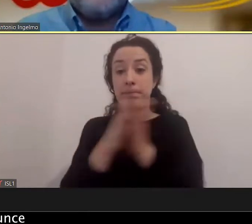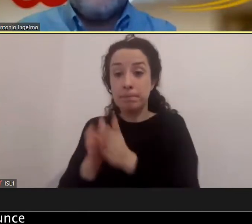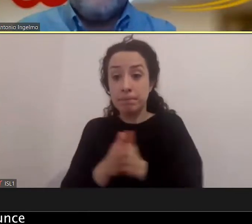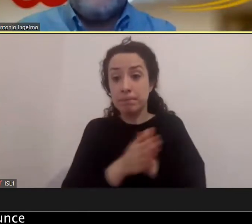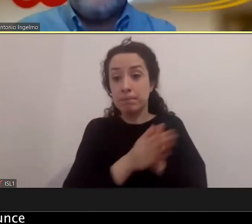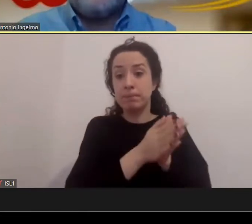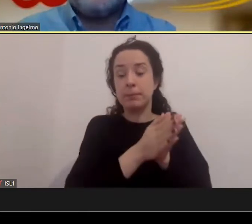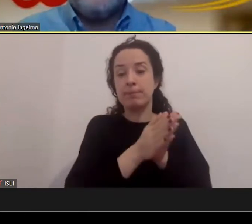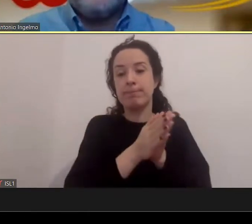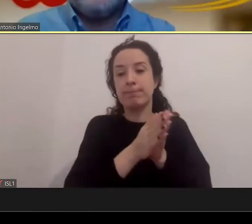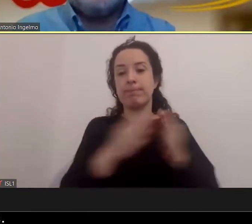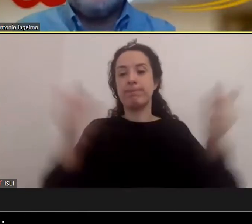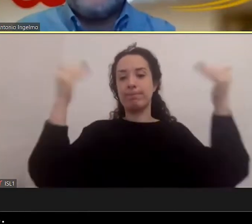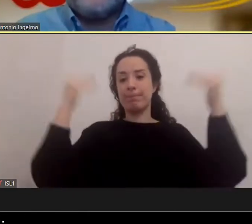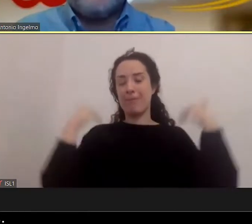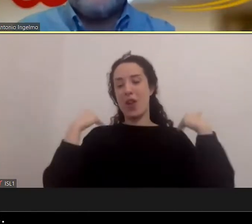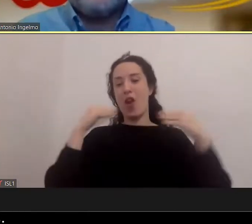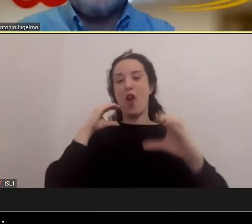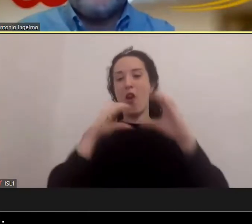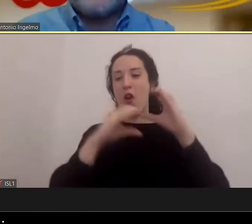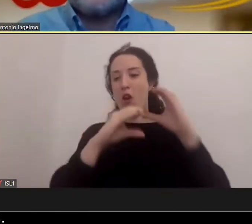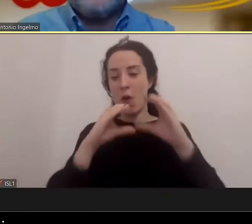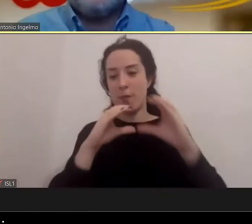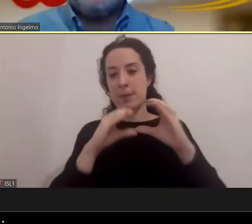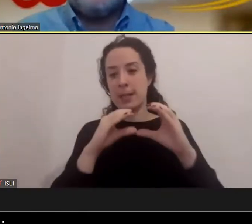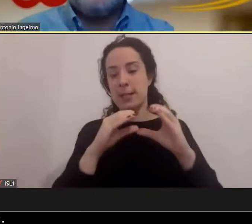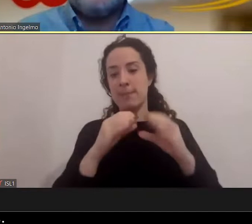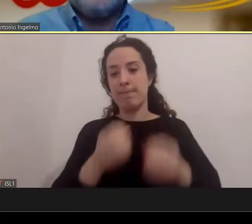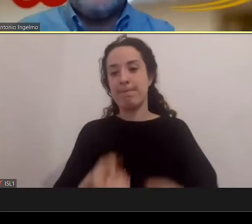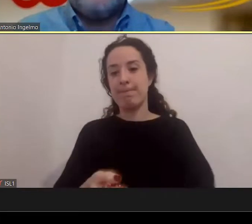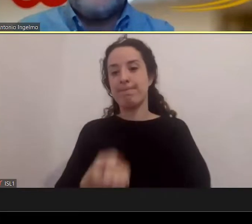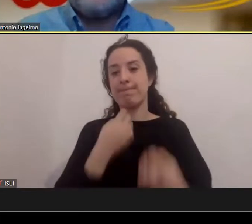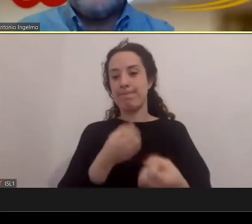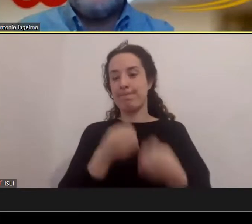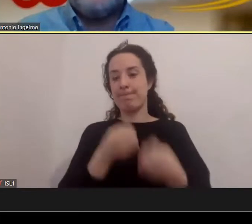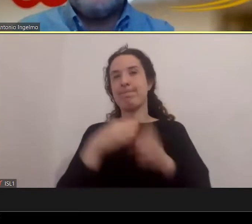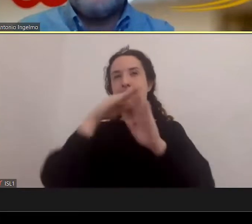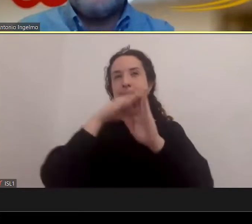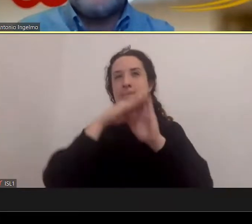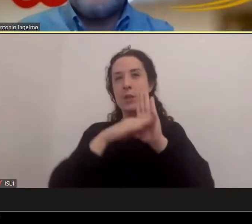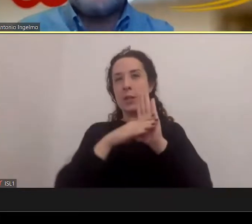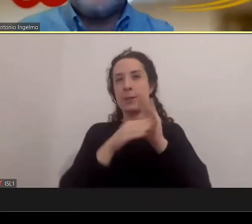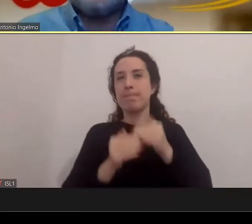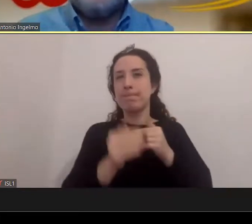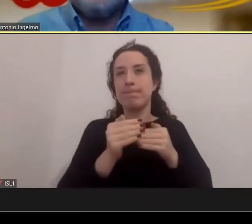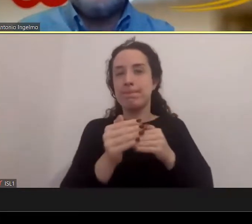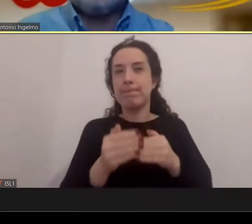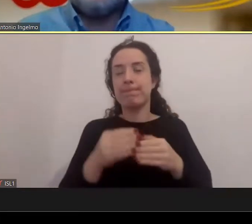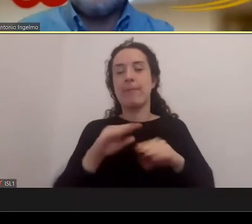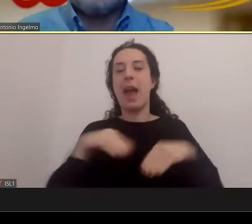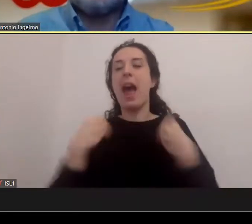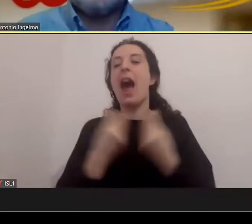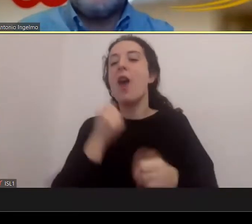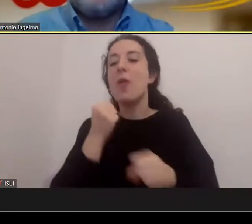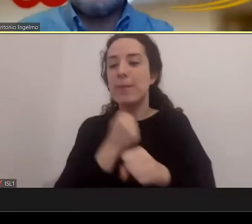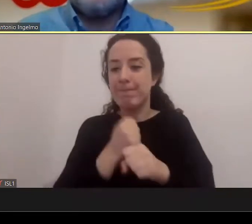communication will announce the upcoming project events. And finally, we will have time to